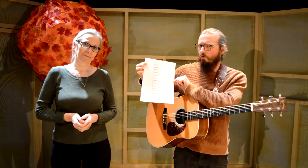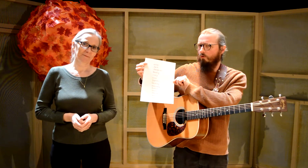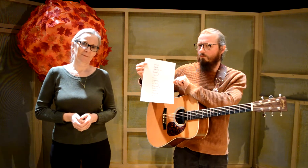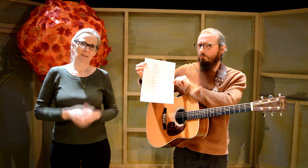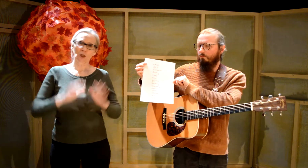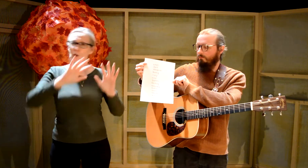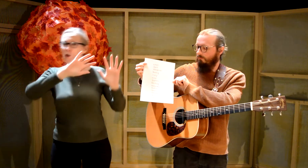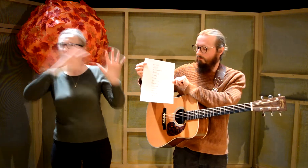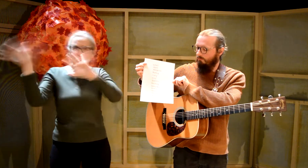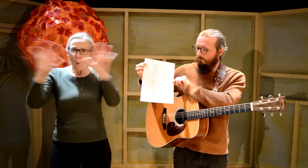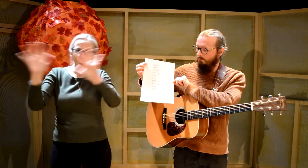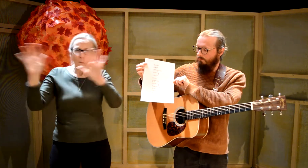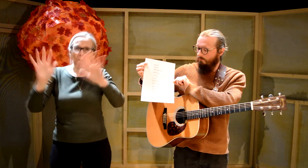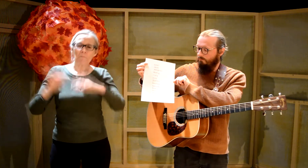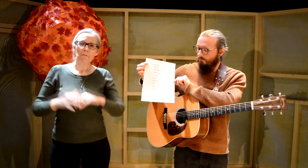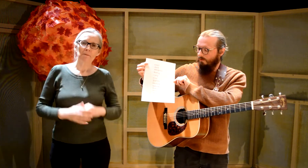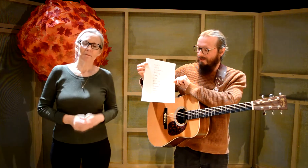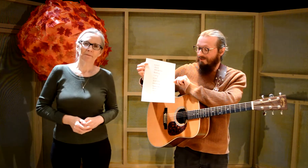storm,